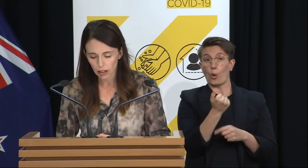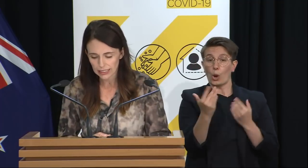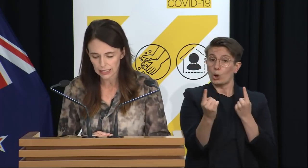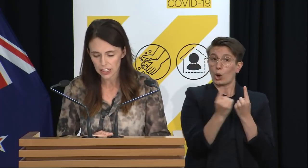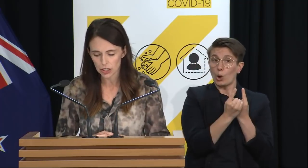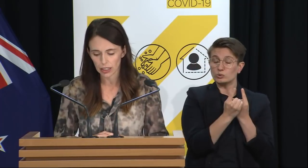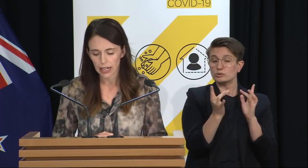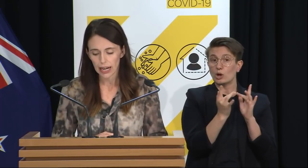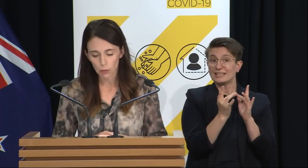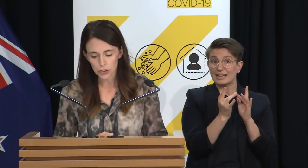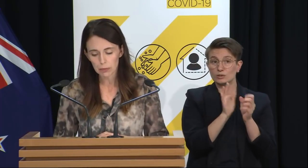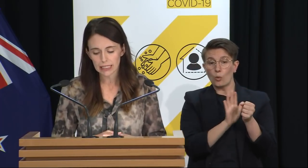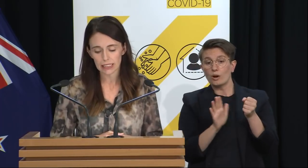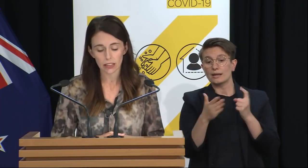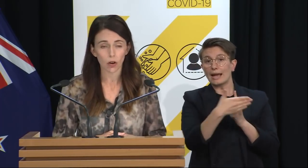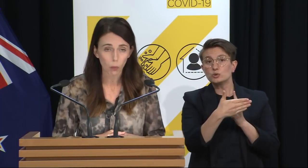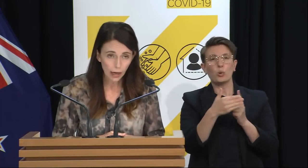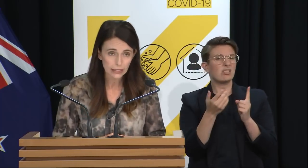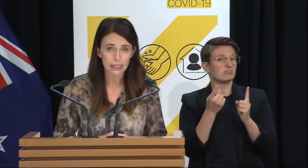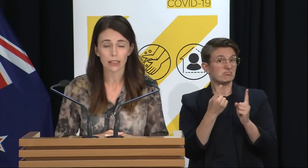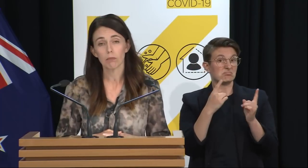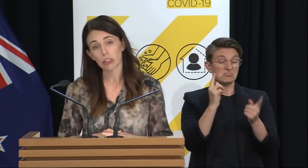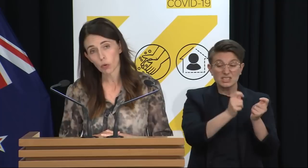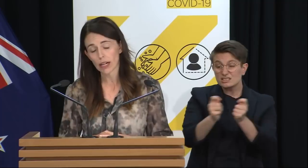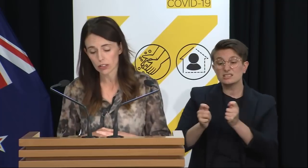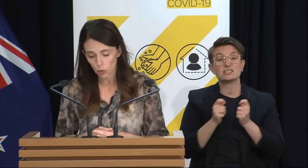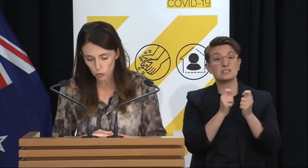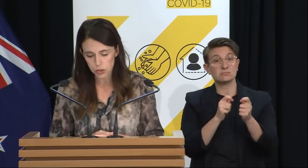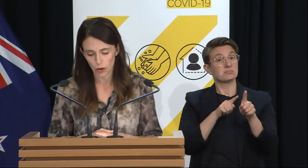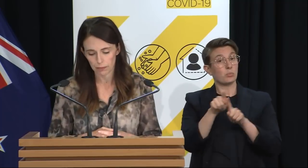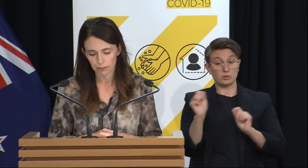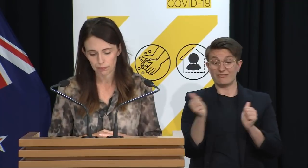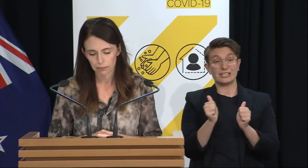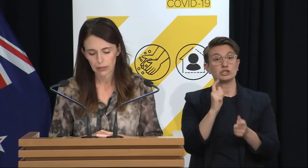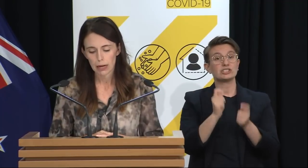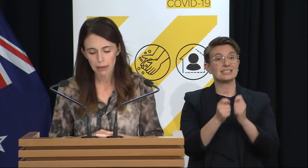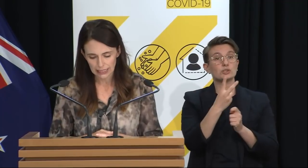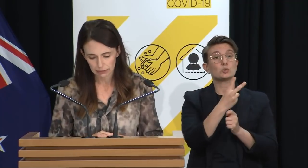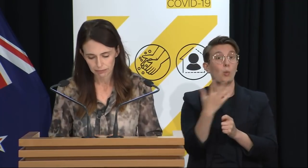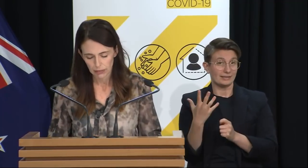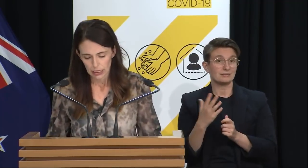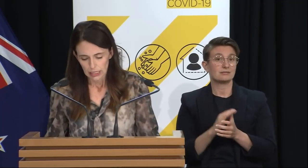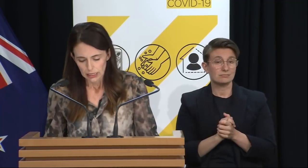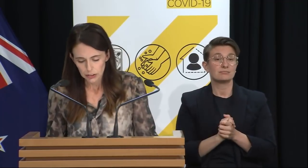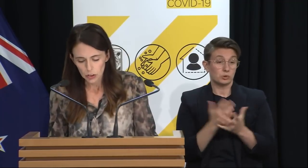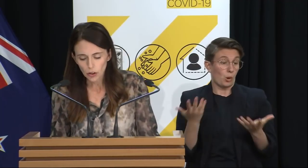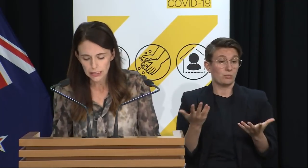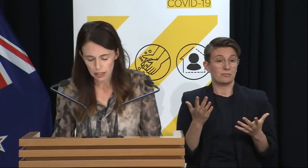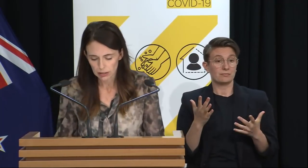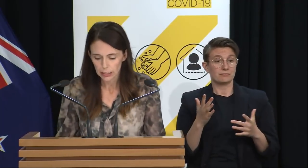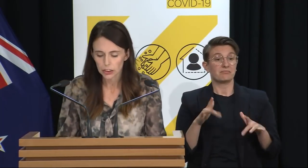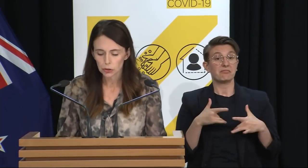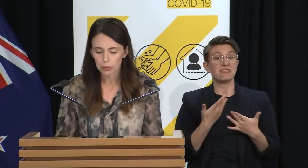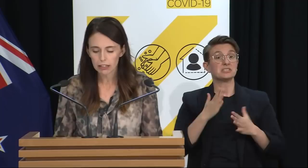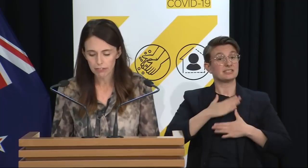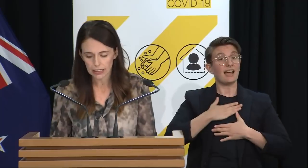were in isolation and were to be tested not once, but twice also. But there is no